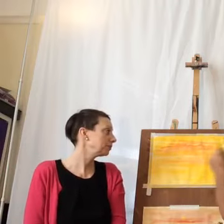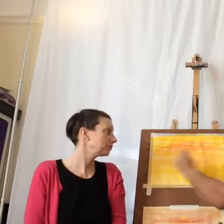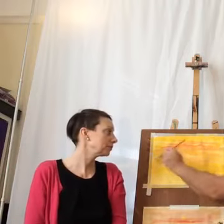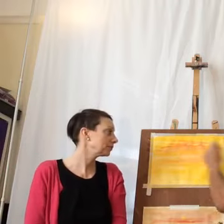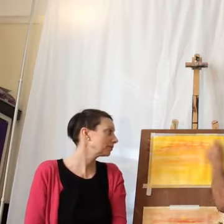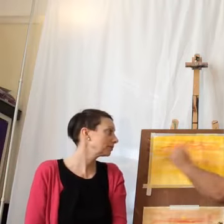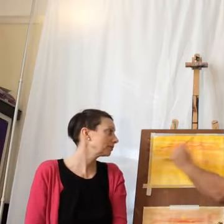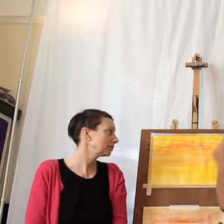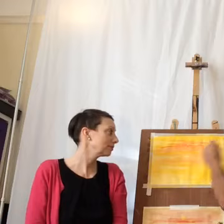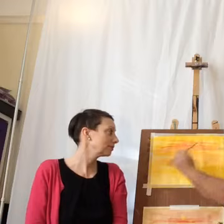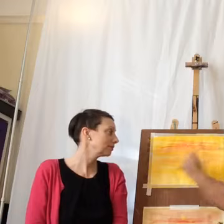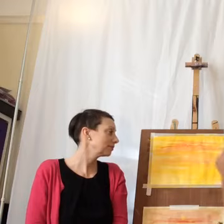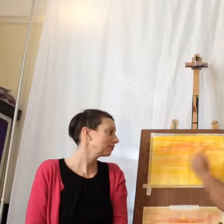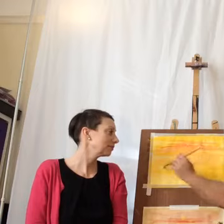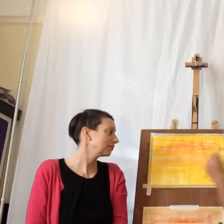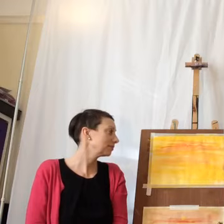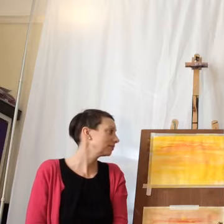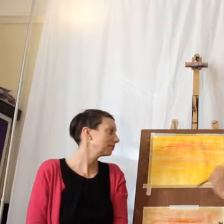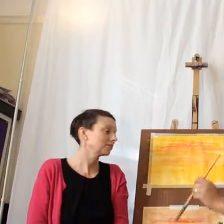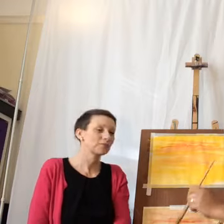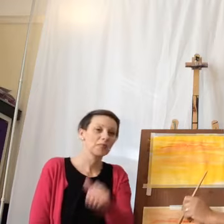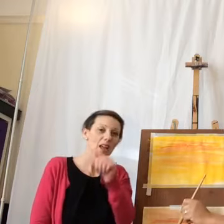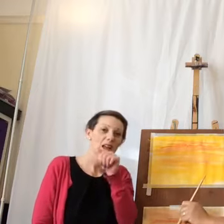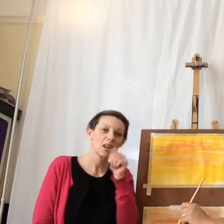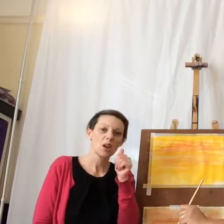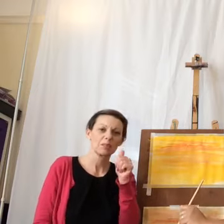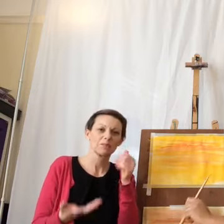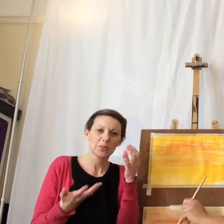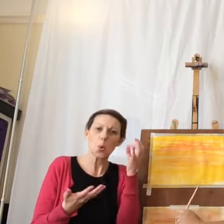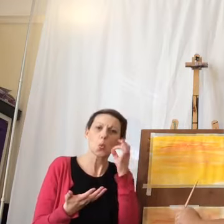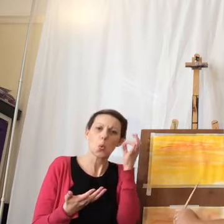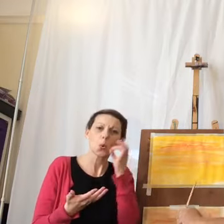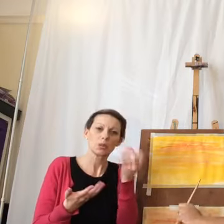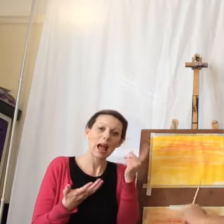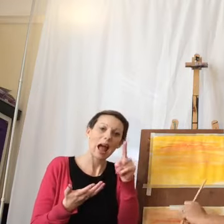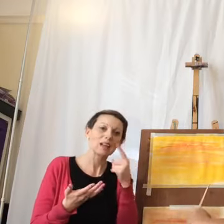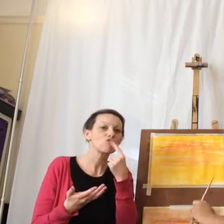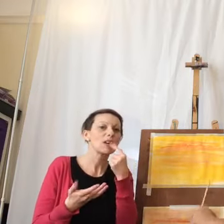So it's quite a nice watery red.